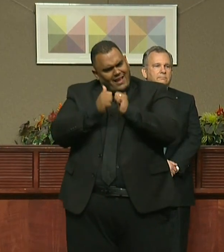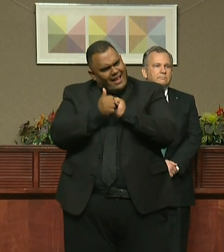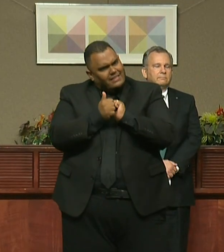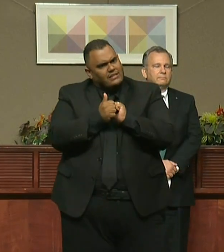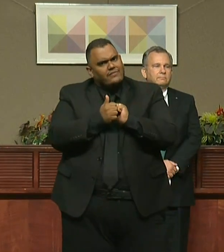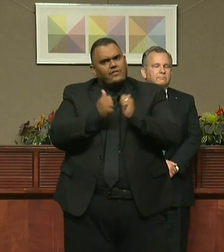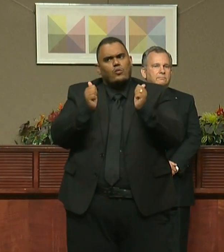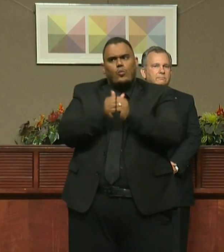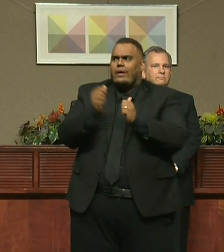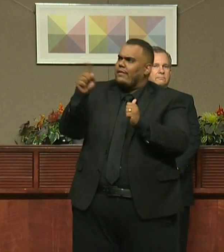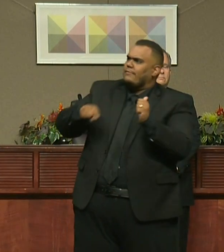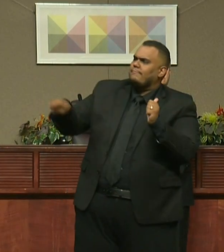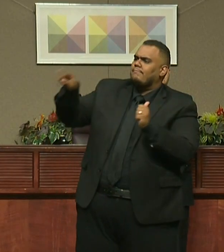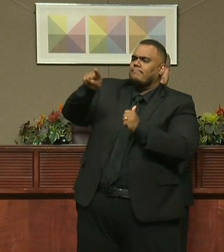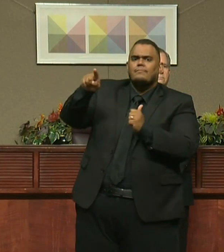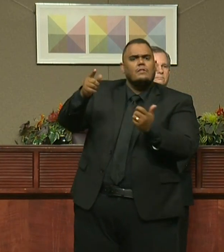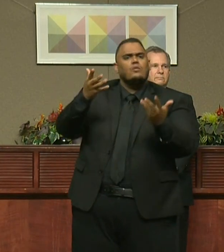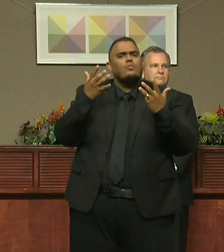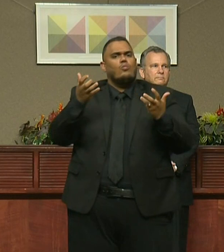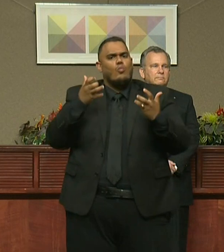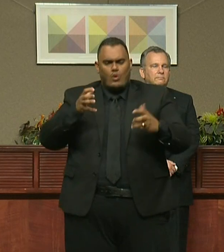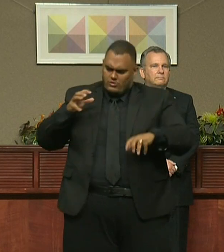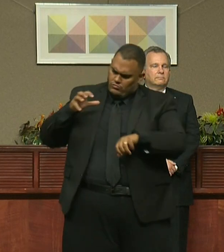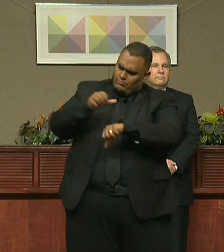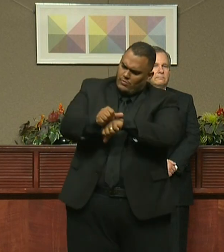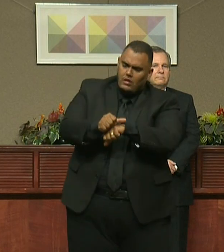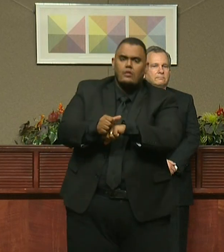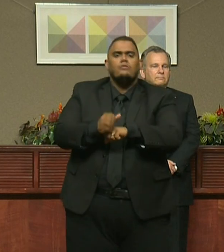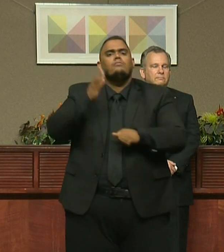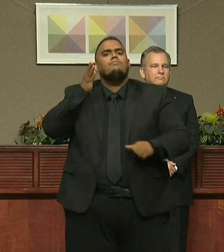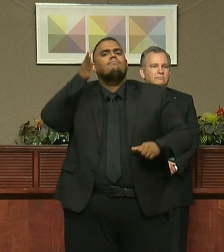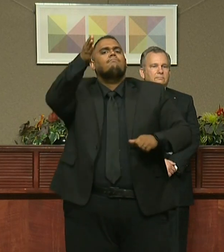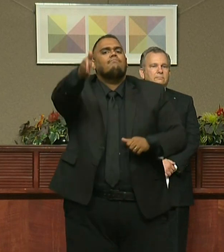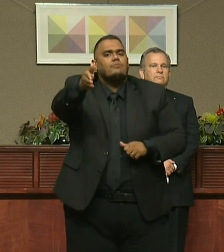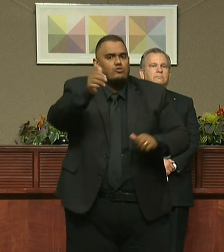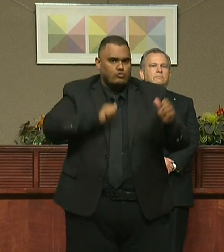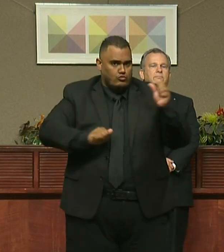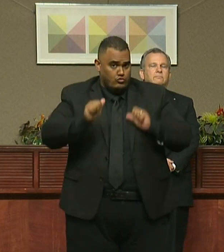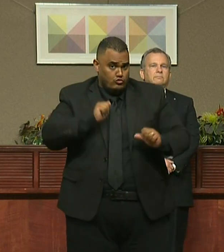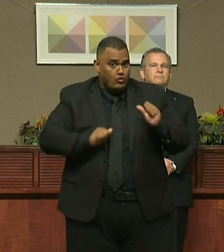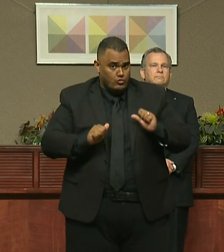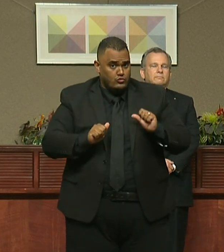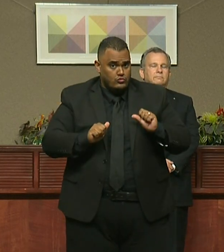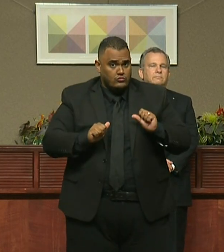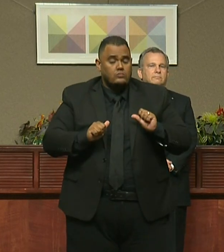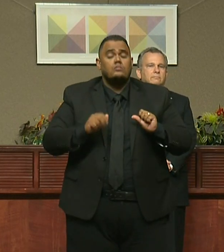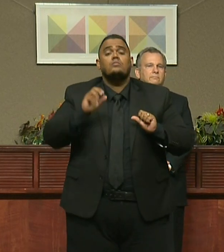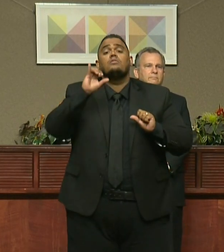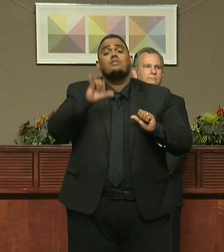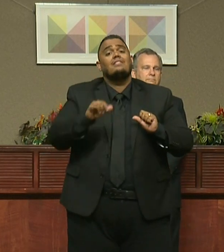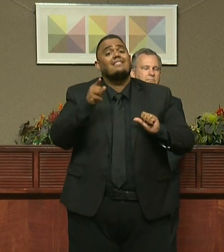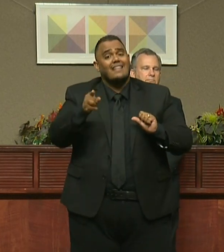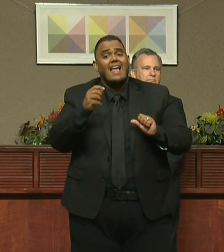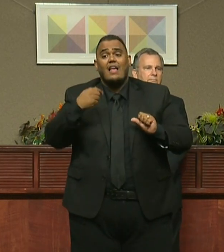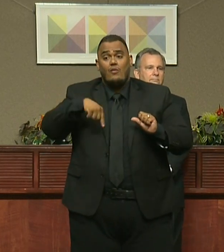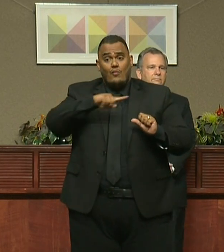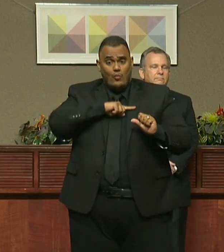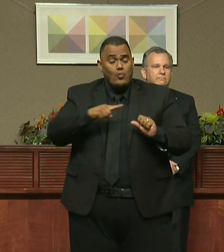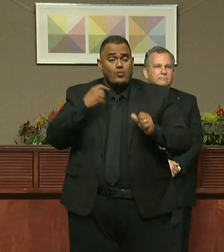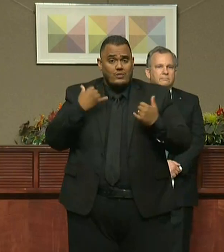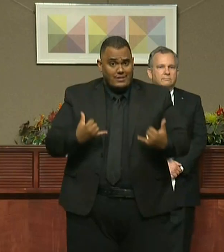and book future shows. We look forward to taking these steps as our three largest theme